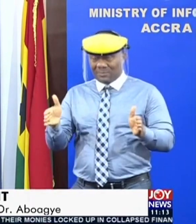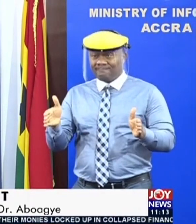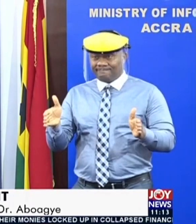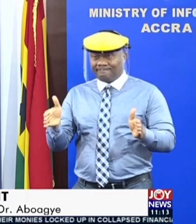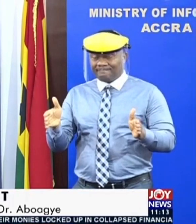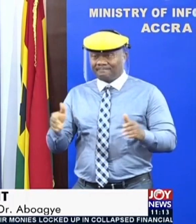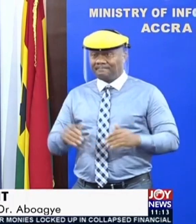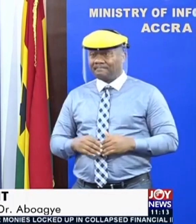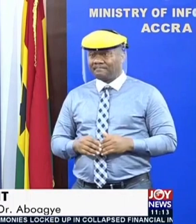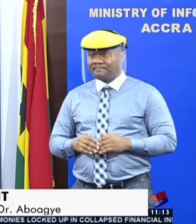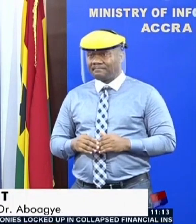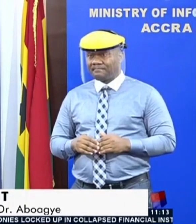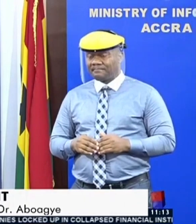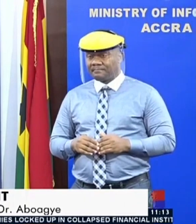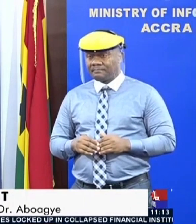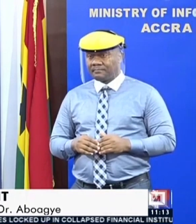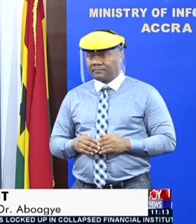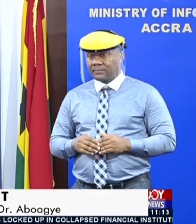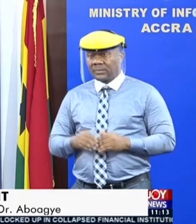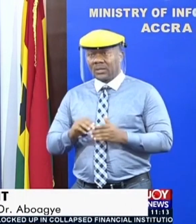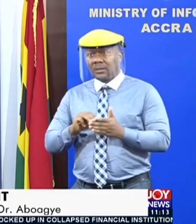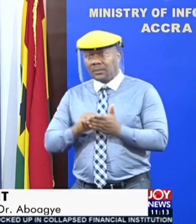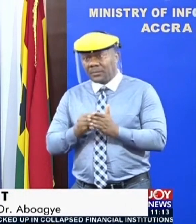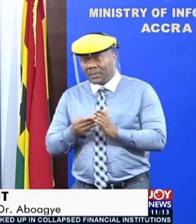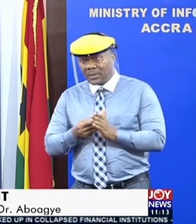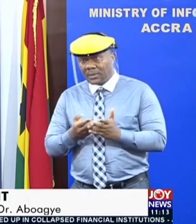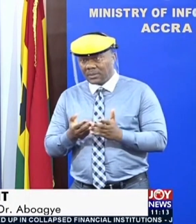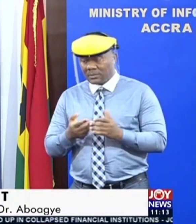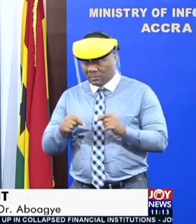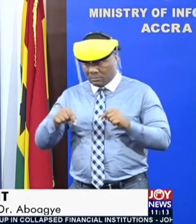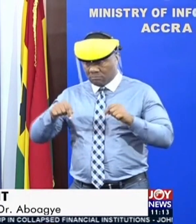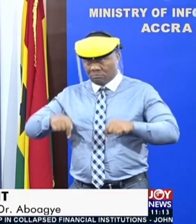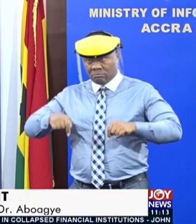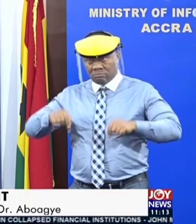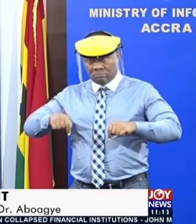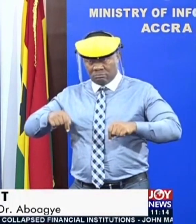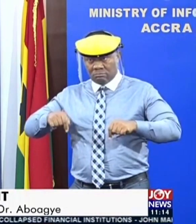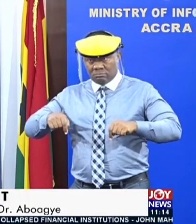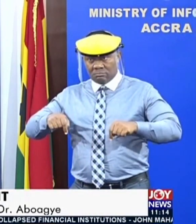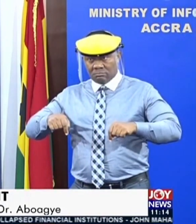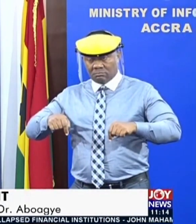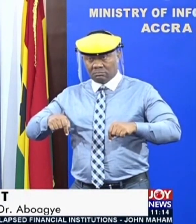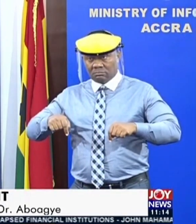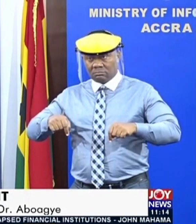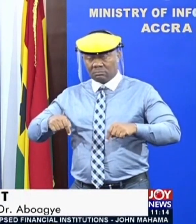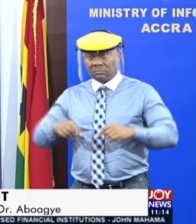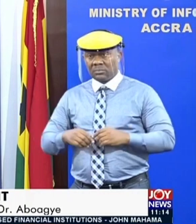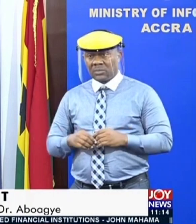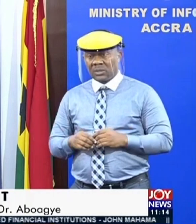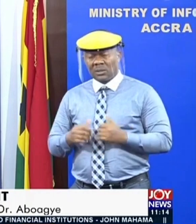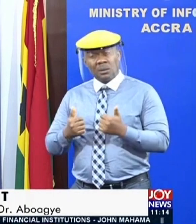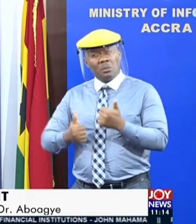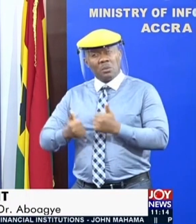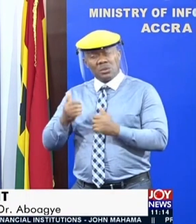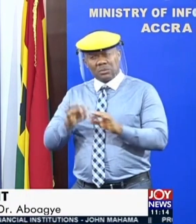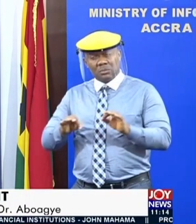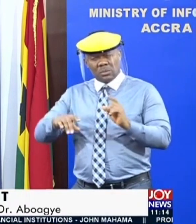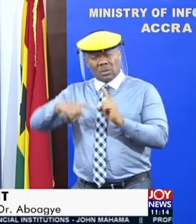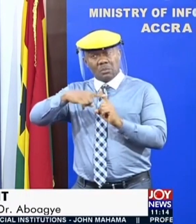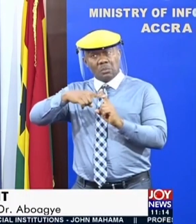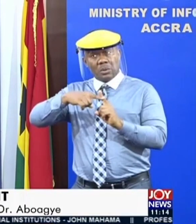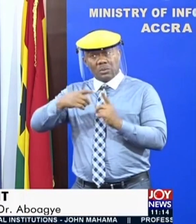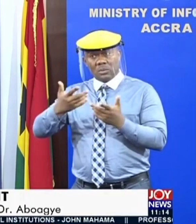that as far as today is concerned, the most relevant positives are those